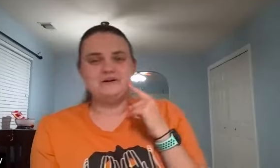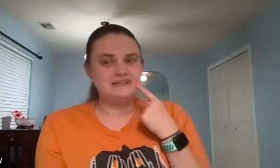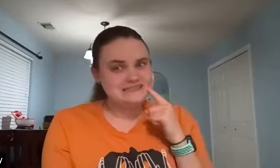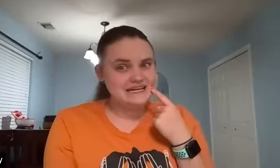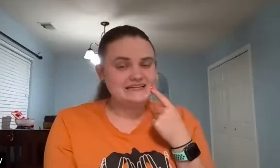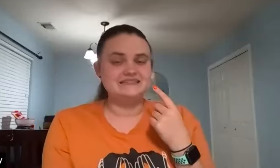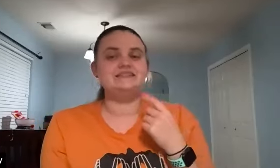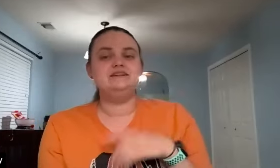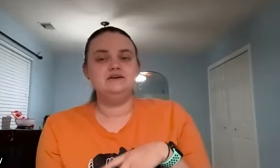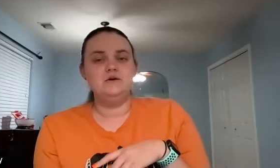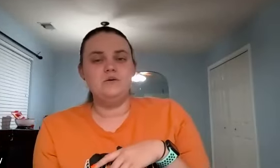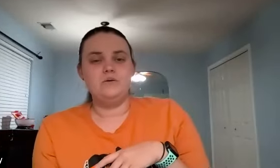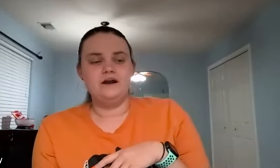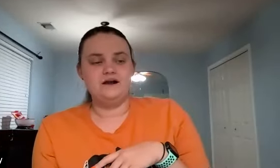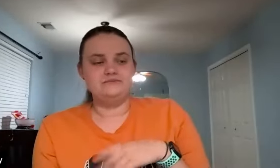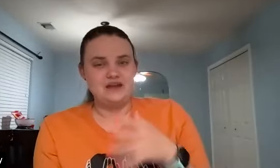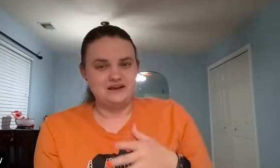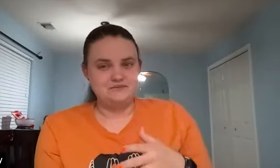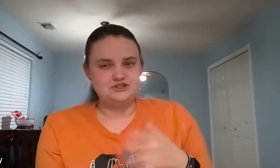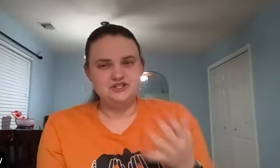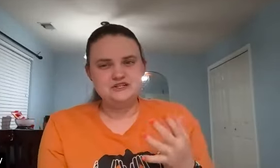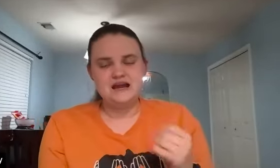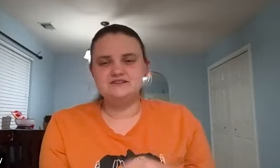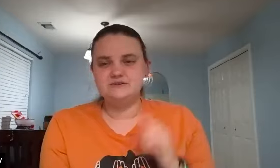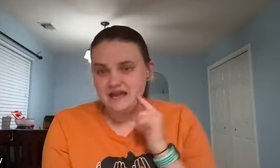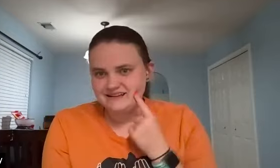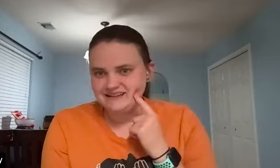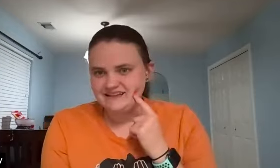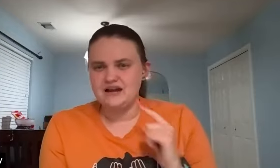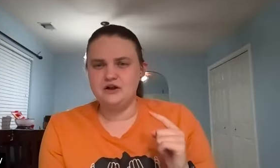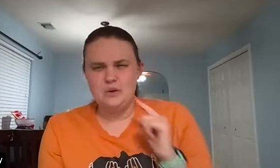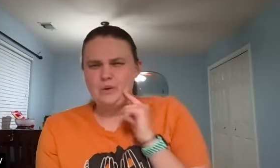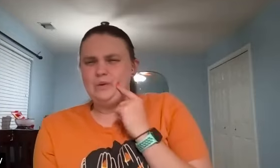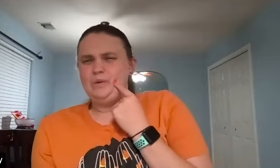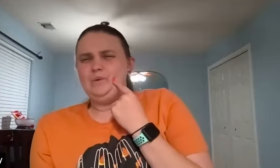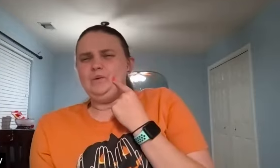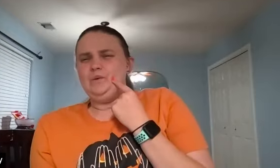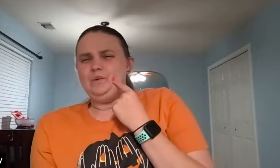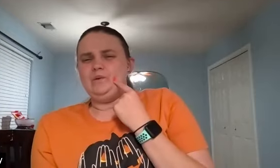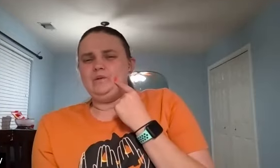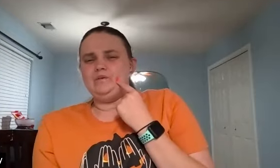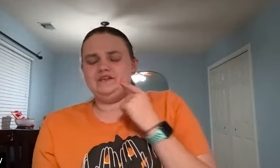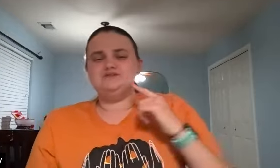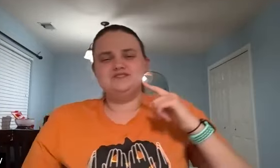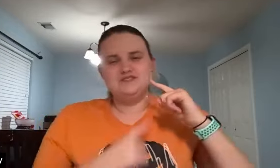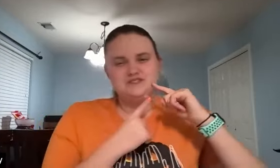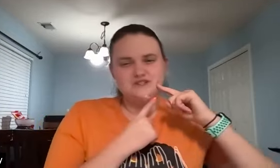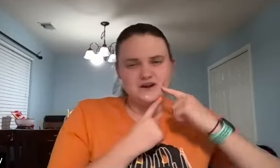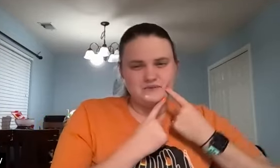sour candy or that kind of motion. Usually I'll do candy and I'll go like, you start with